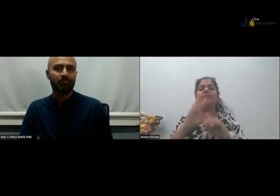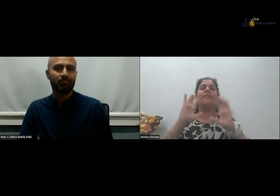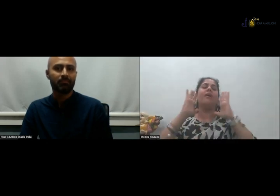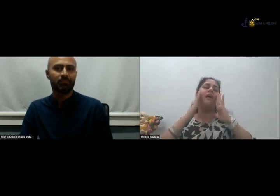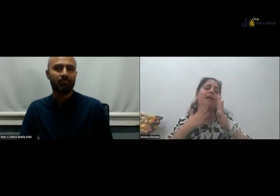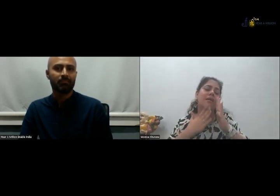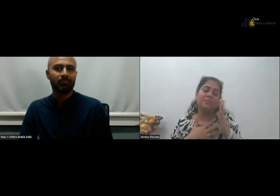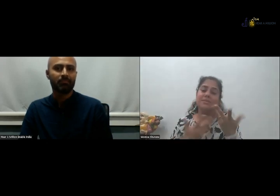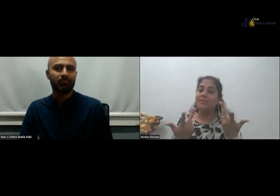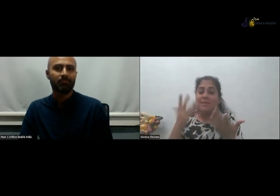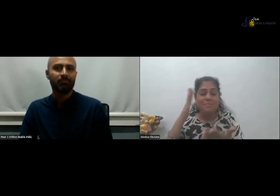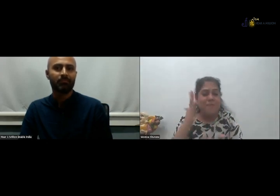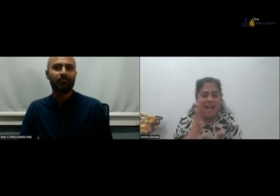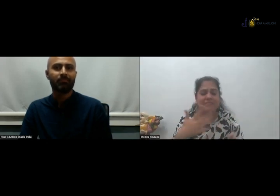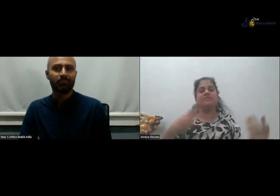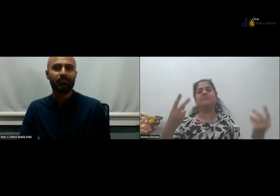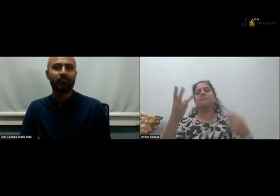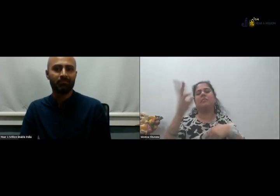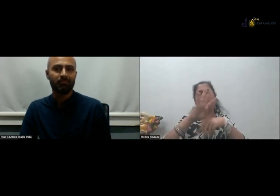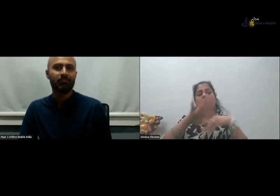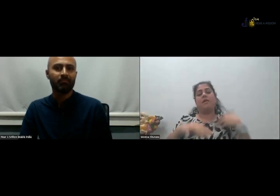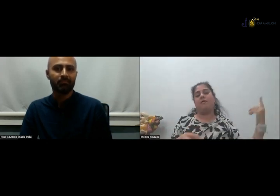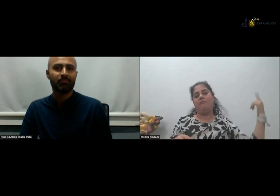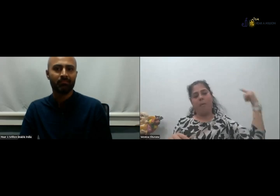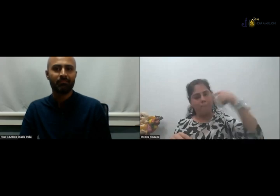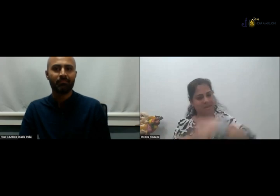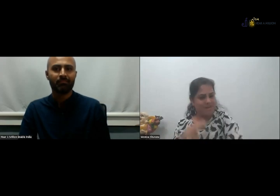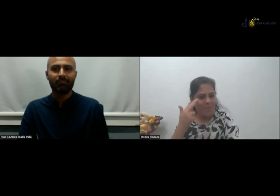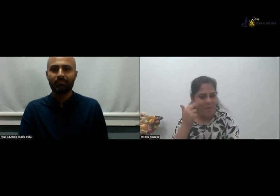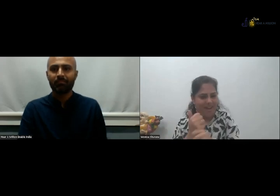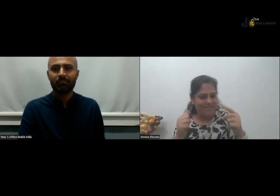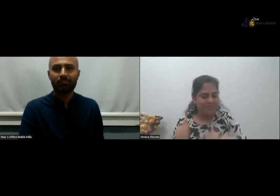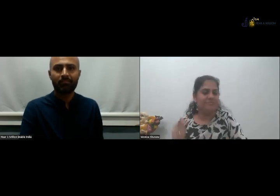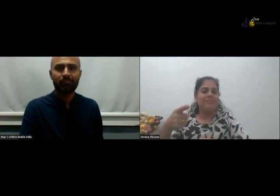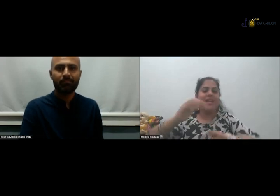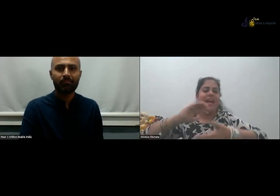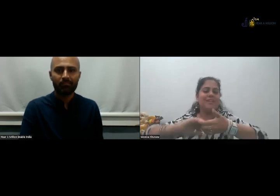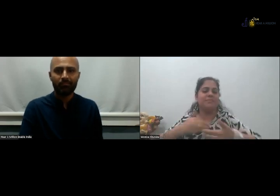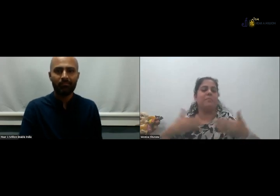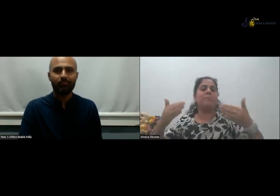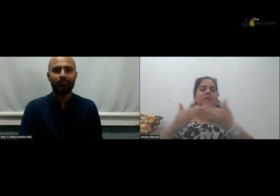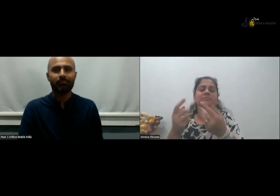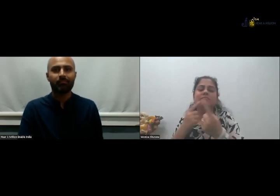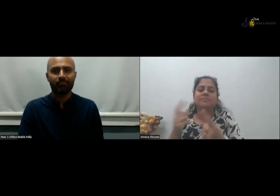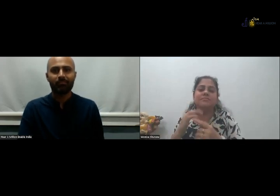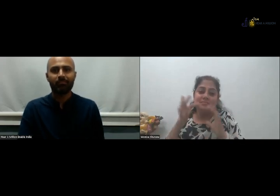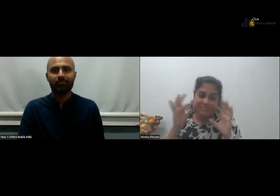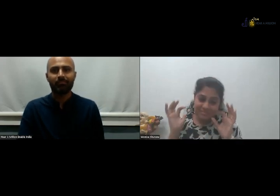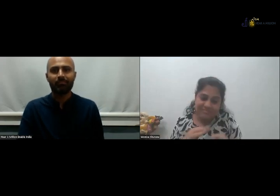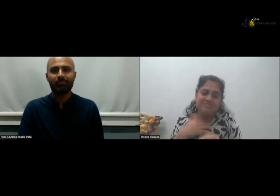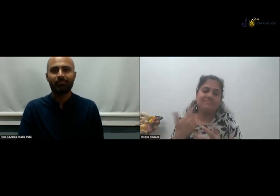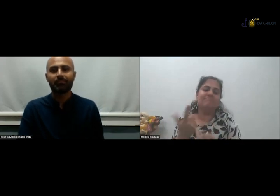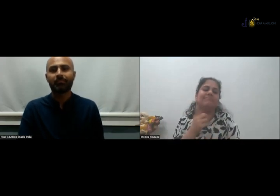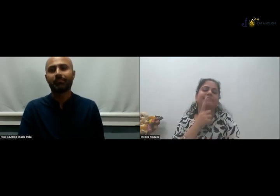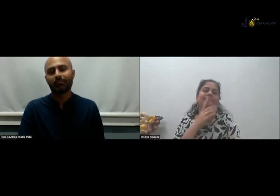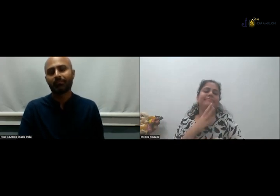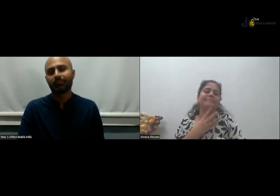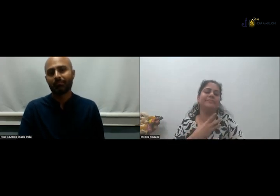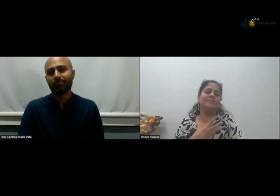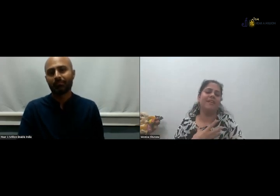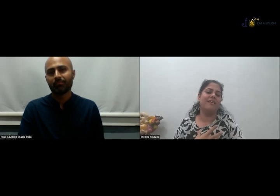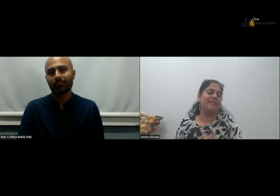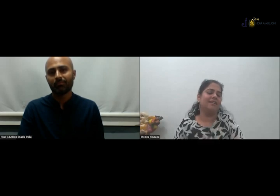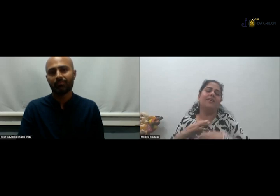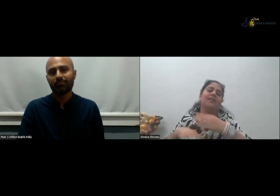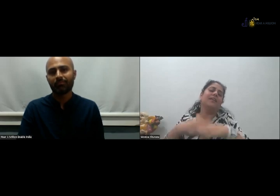this to Sudamini? I couldn't believe it. So in 2 days, it took me 2 days time to calm down. And